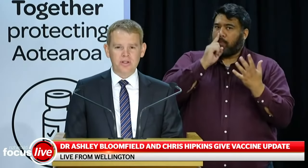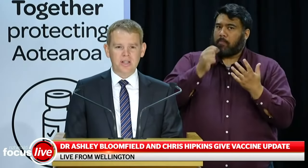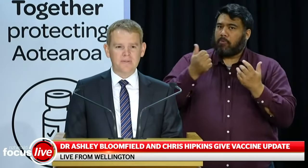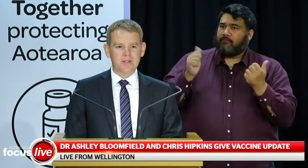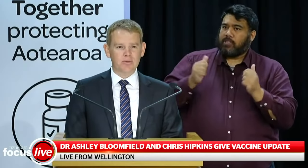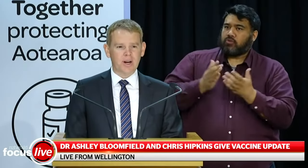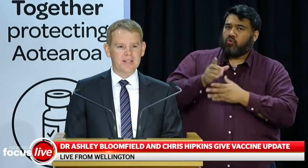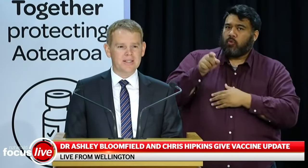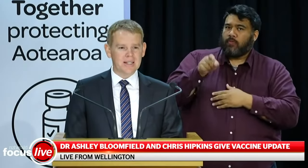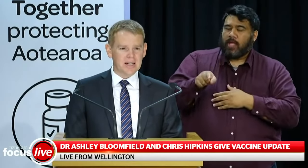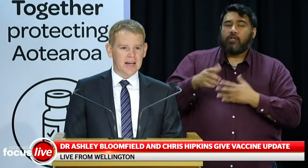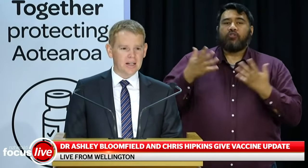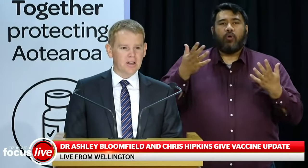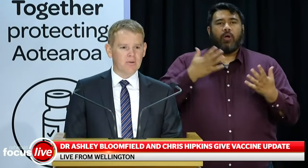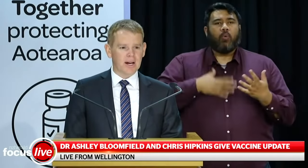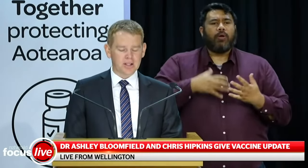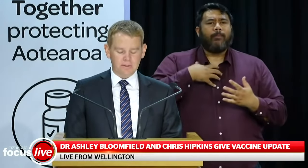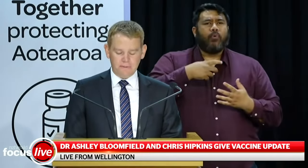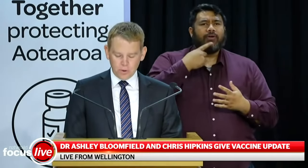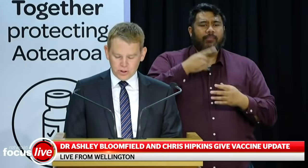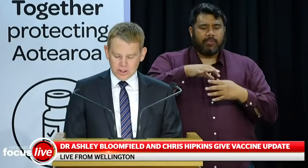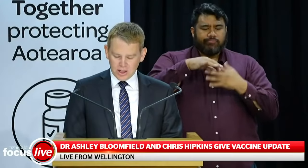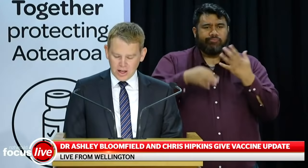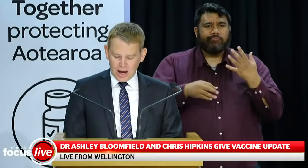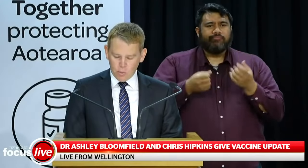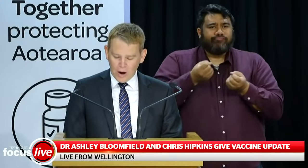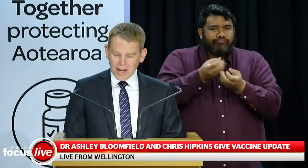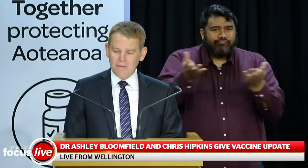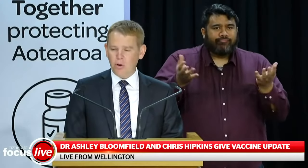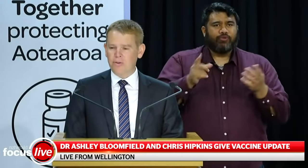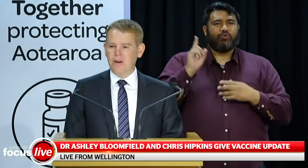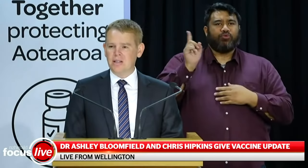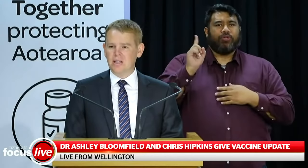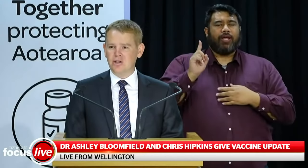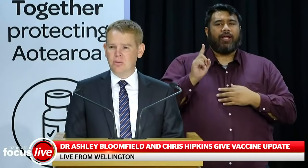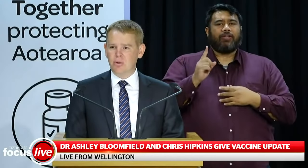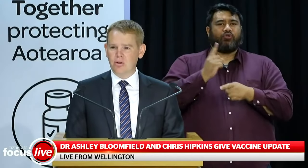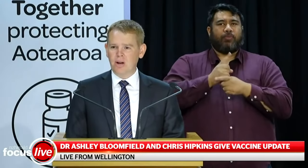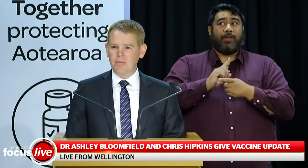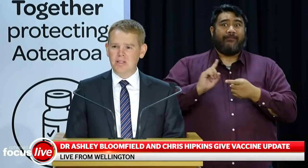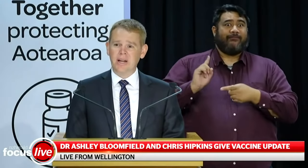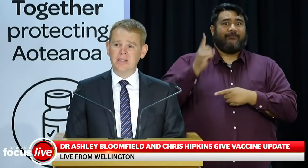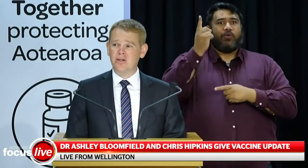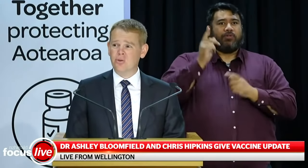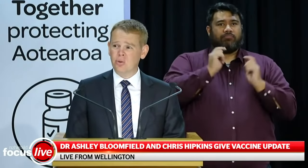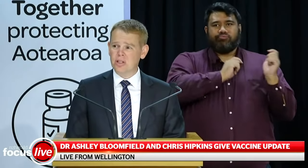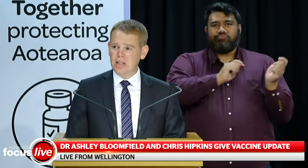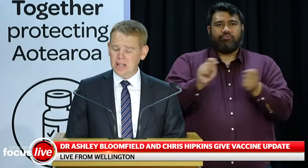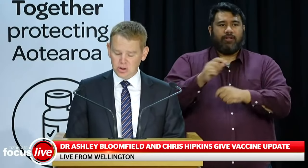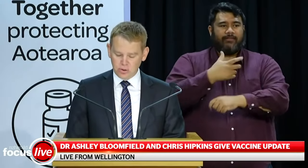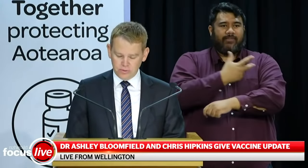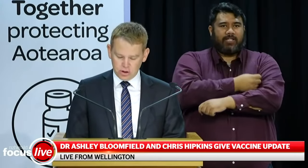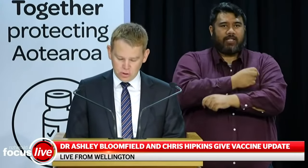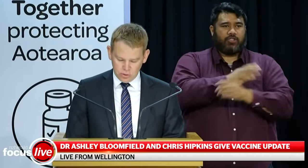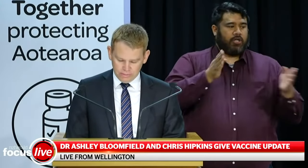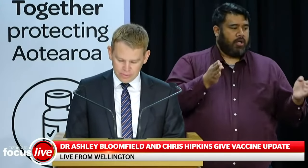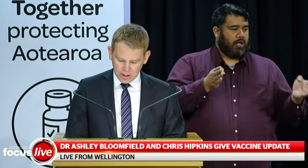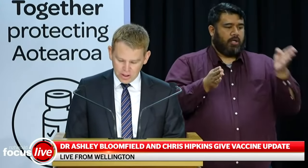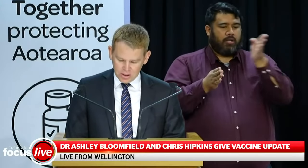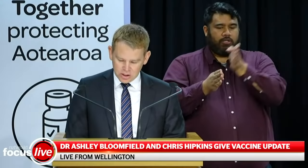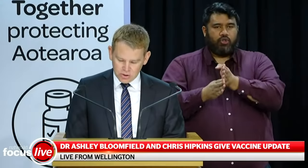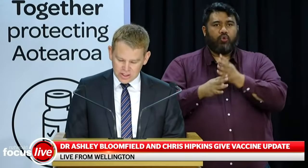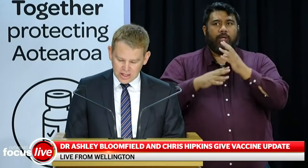I did want to give some greater detail around the first wave of the vaccination program that takes us through to the end of